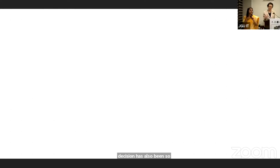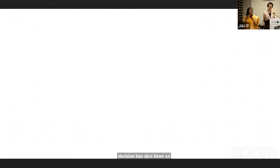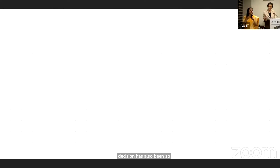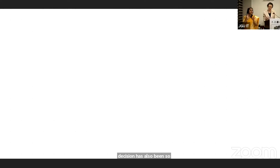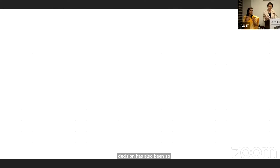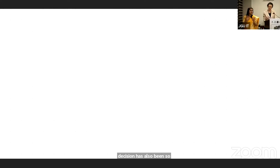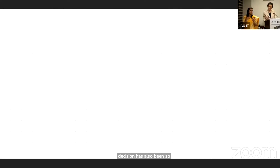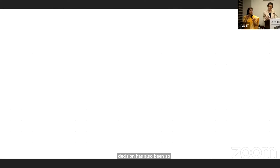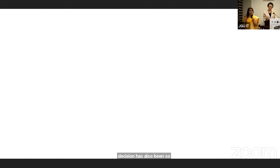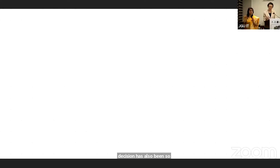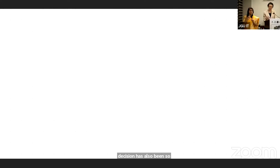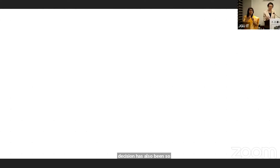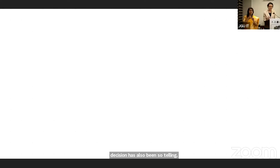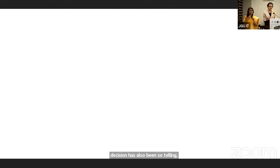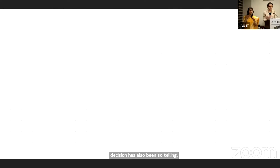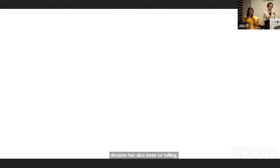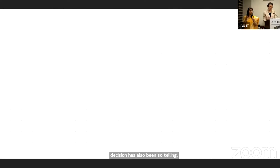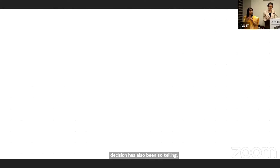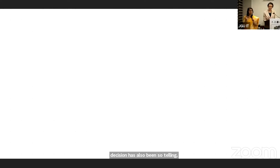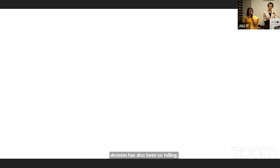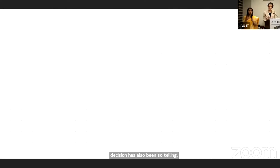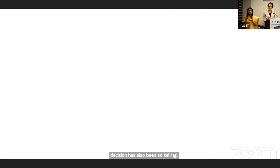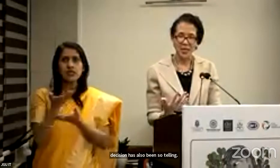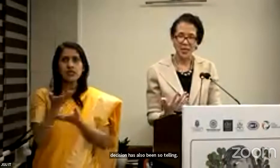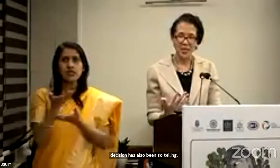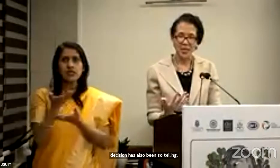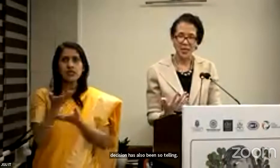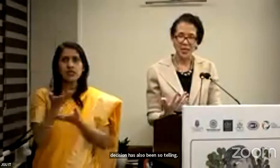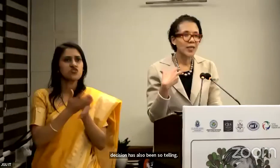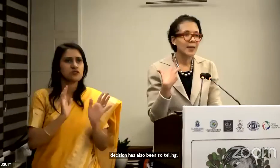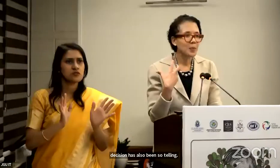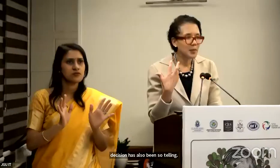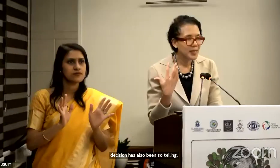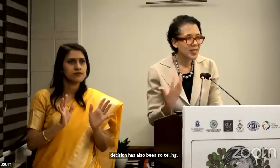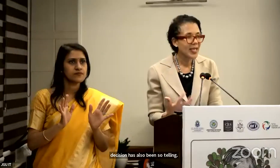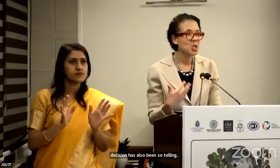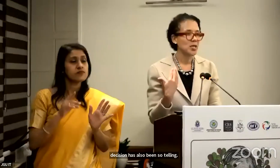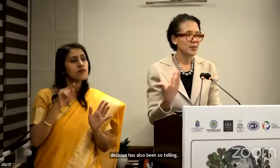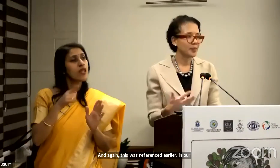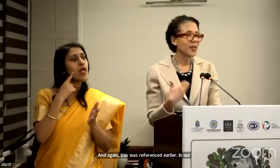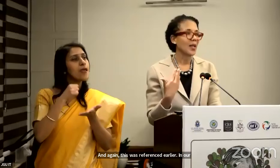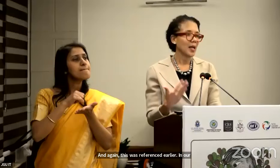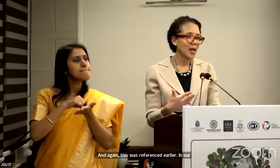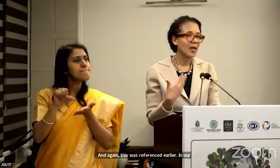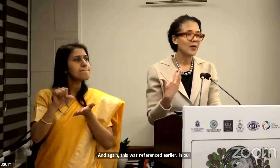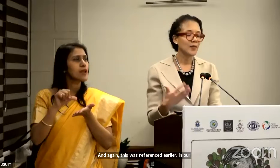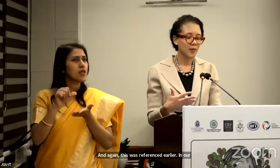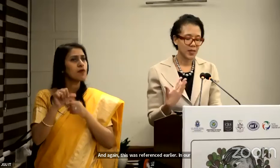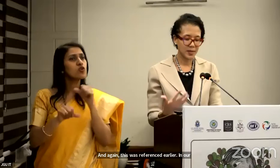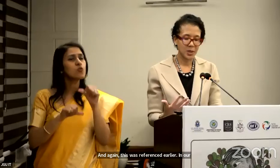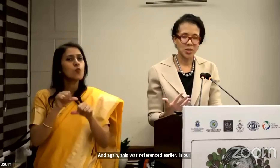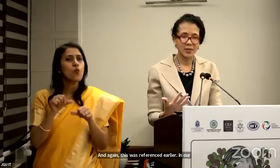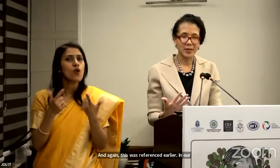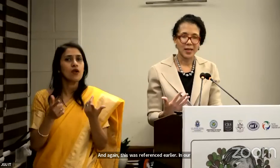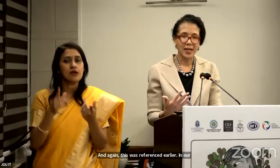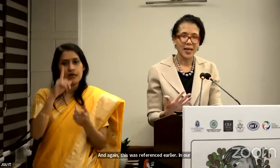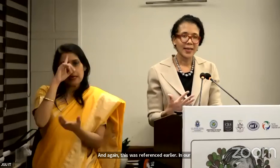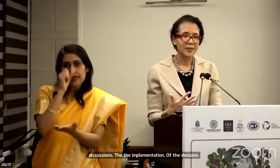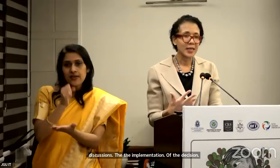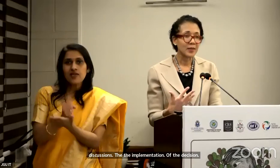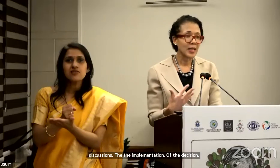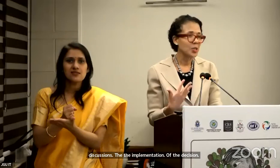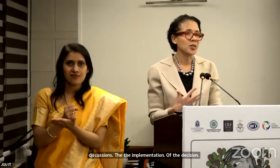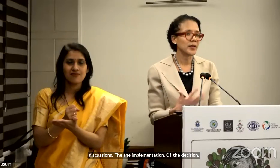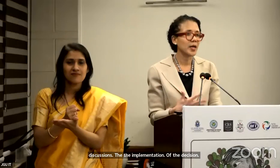again, this was referenced earlier in our discussions. The implementation of the decision